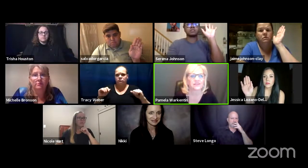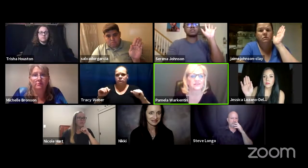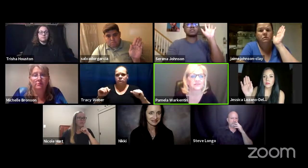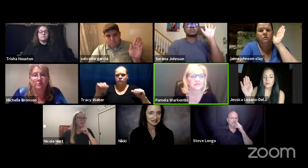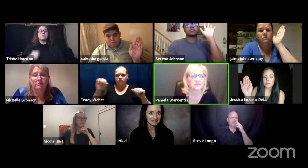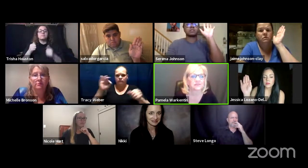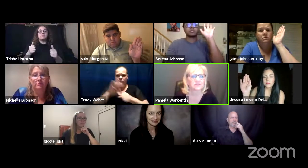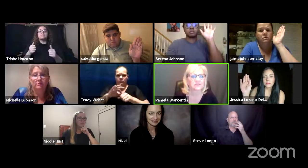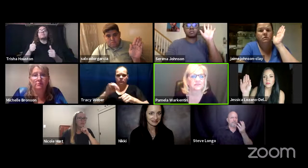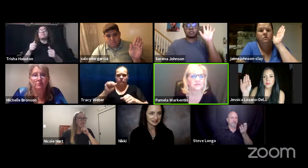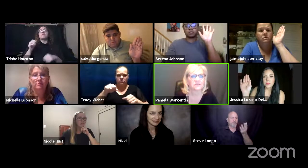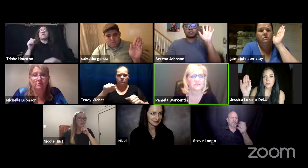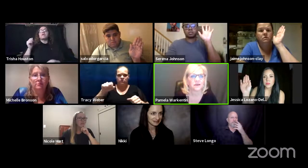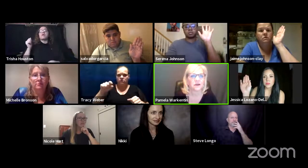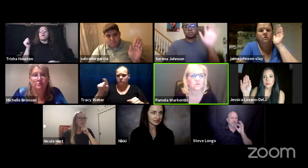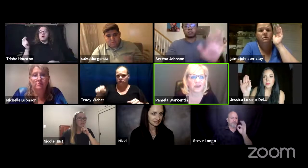please. Okay.